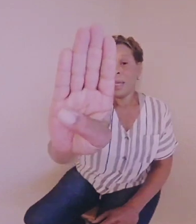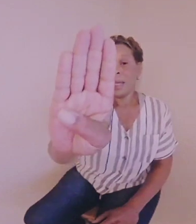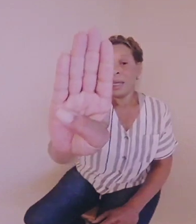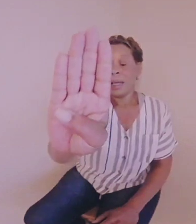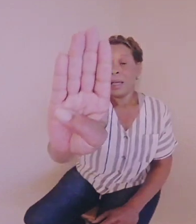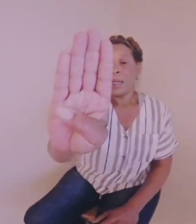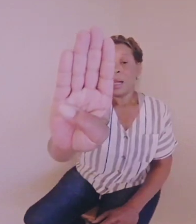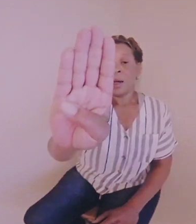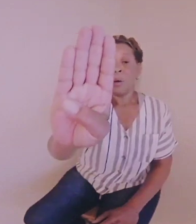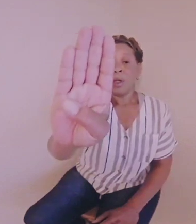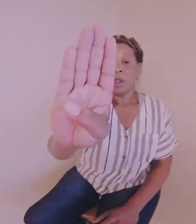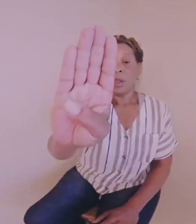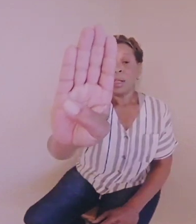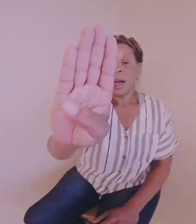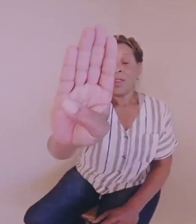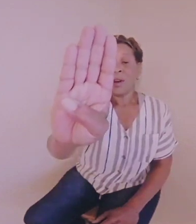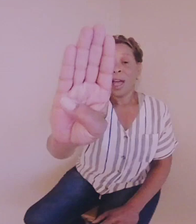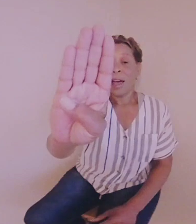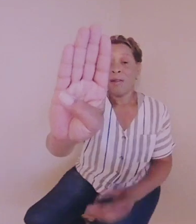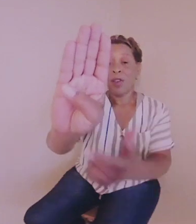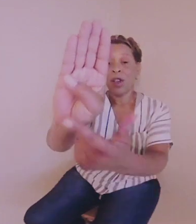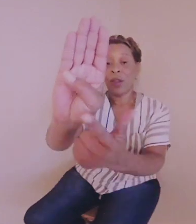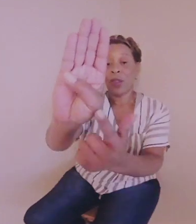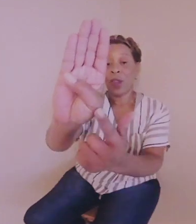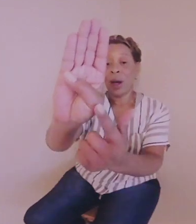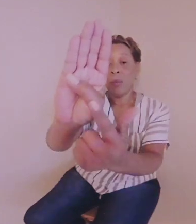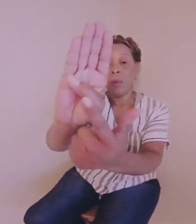B. Now, you can either have your thumb